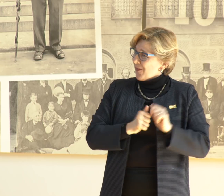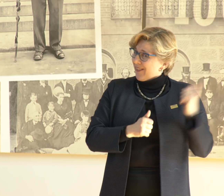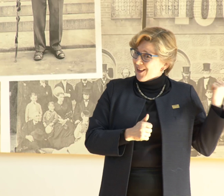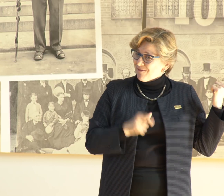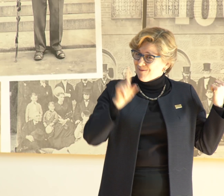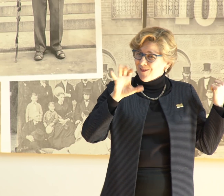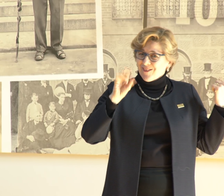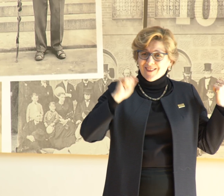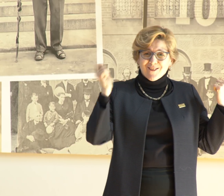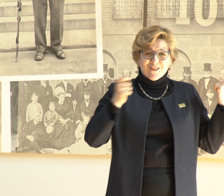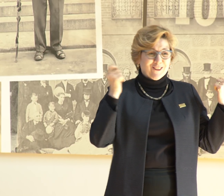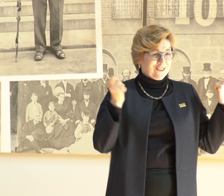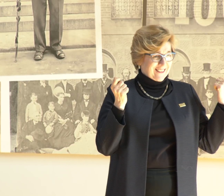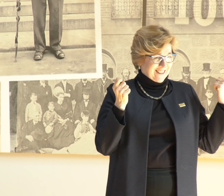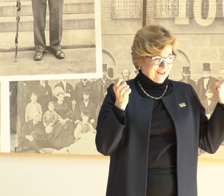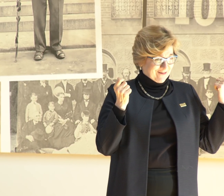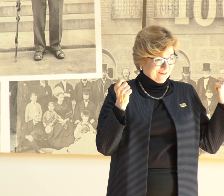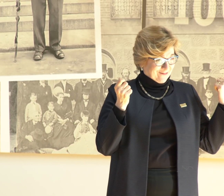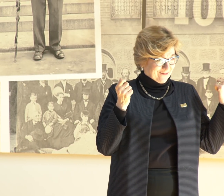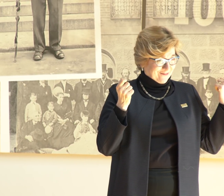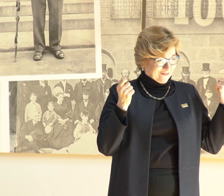co-star was Gertie Galloway. And they were